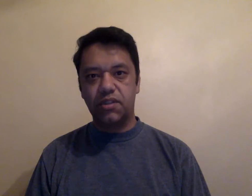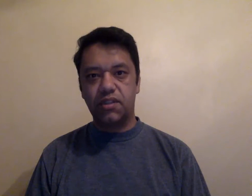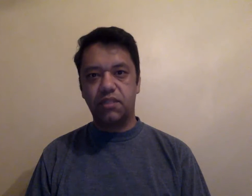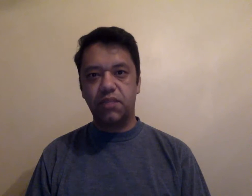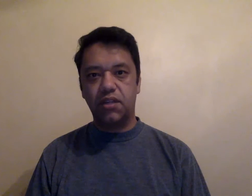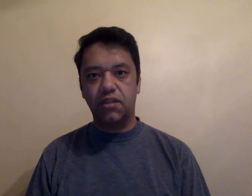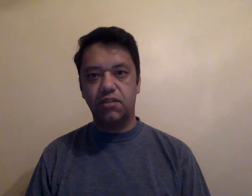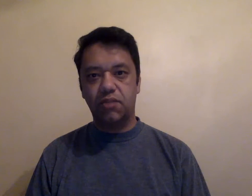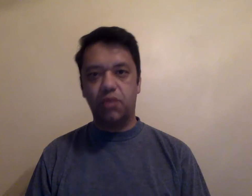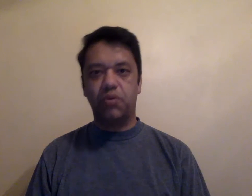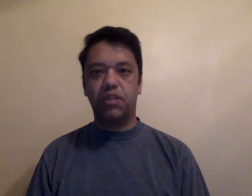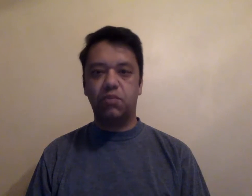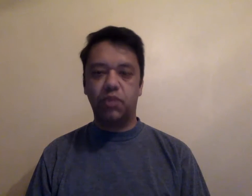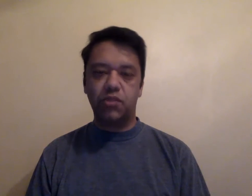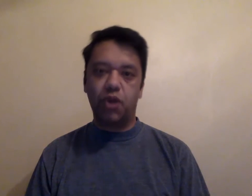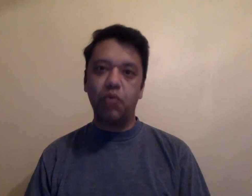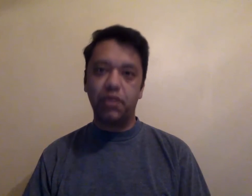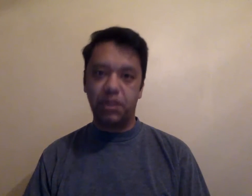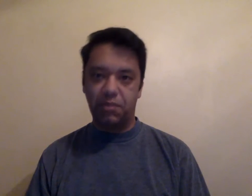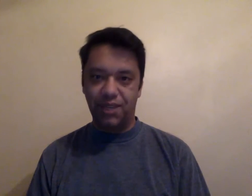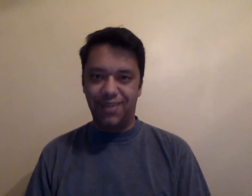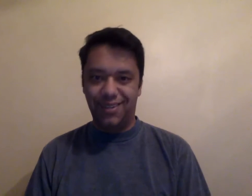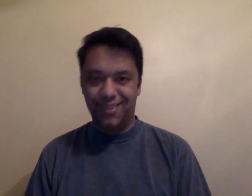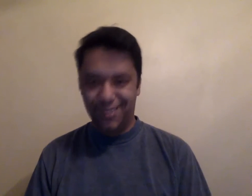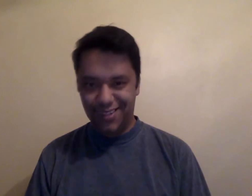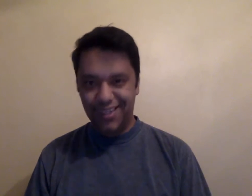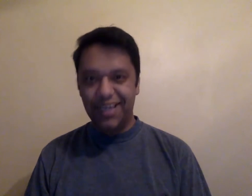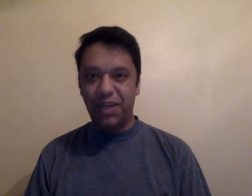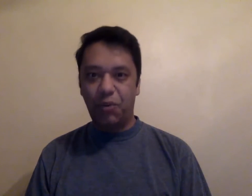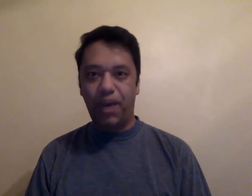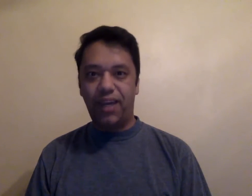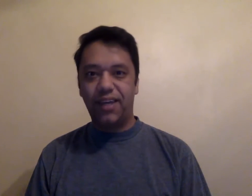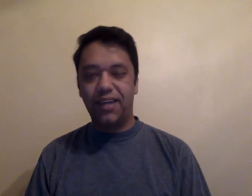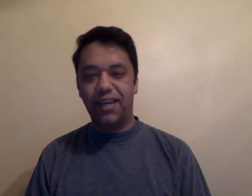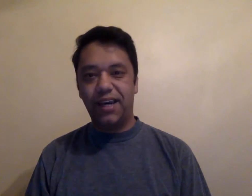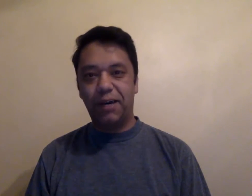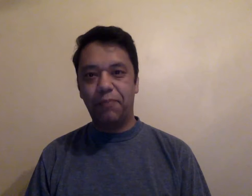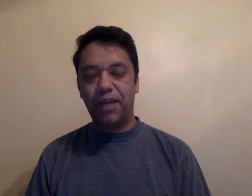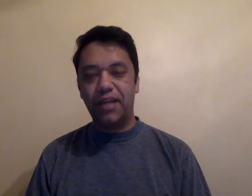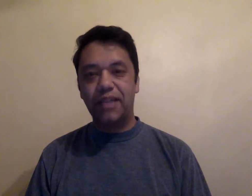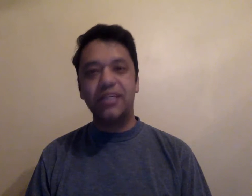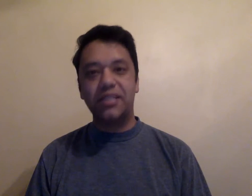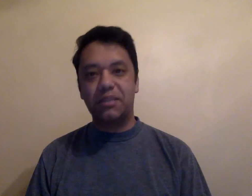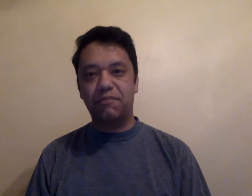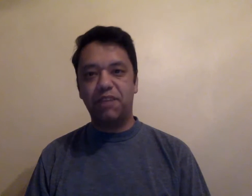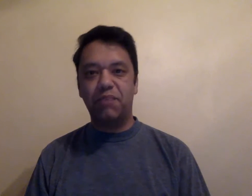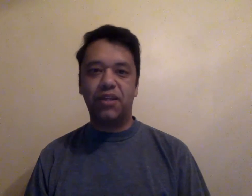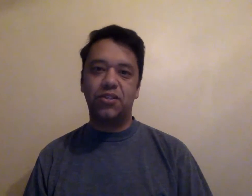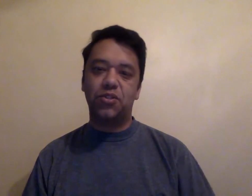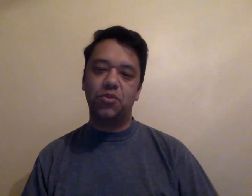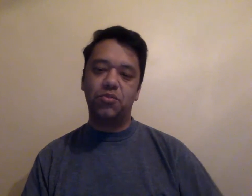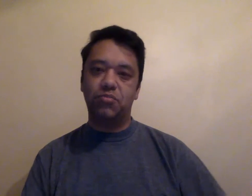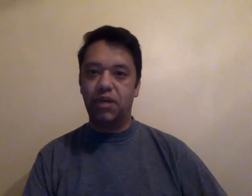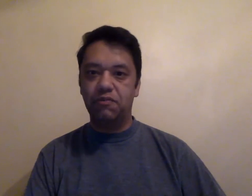there something wrong with him? What's wrong with him in a way? I sent some feedback to my